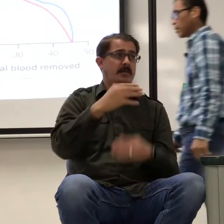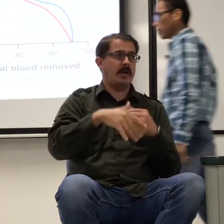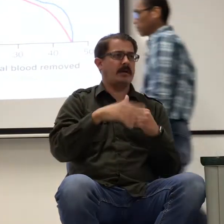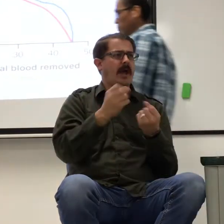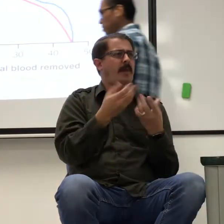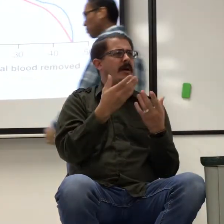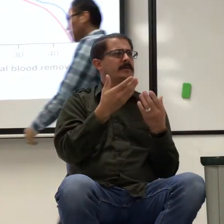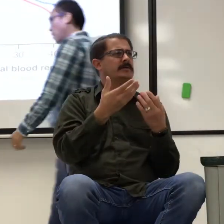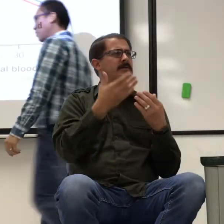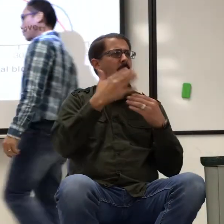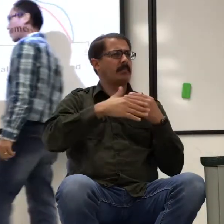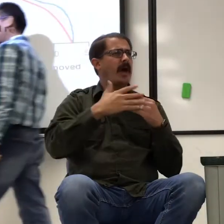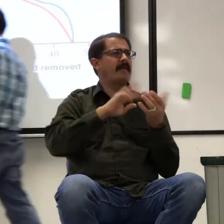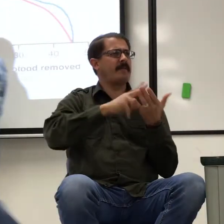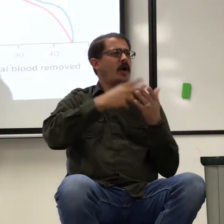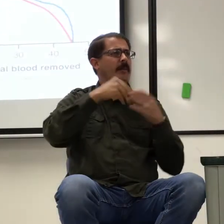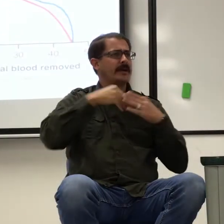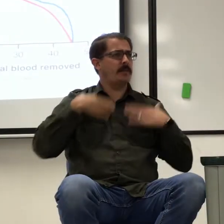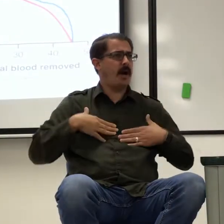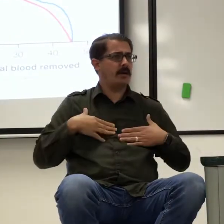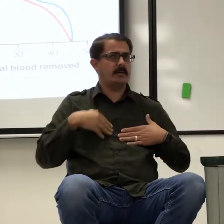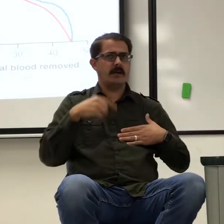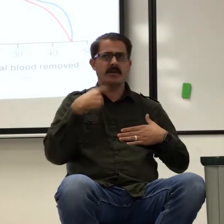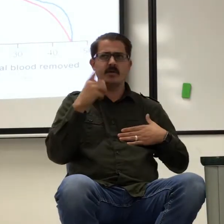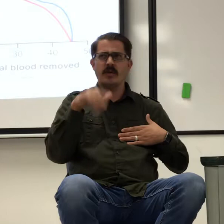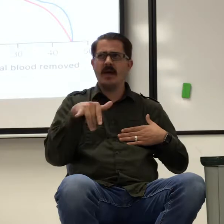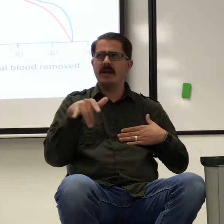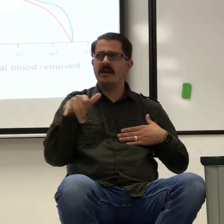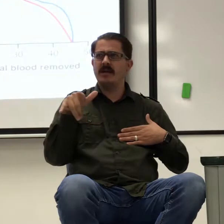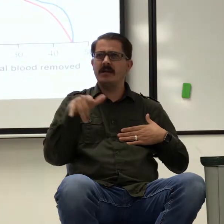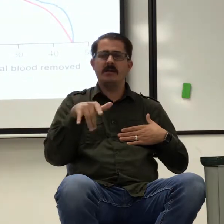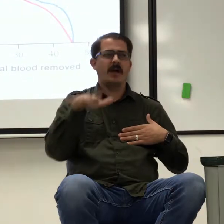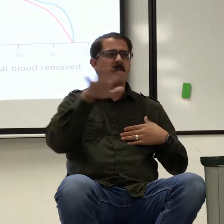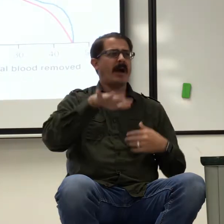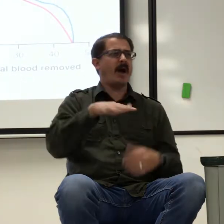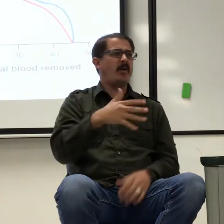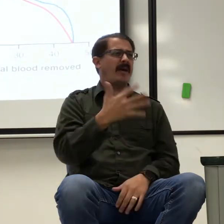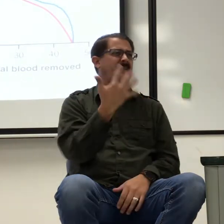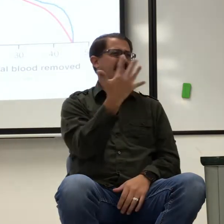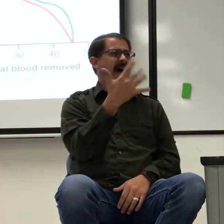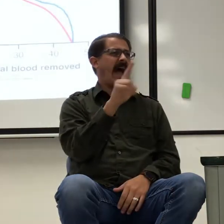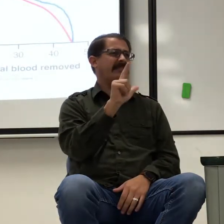is there? What's the blood volume? I've been saying it. About 5 liters.